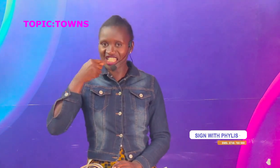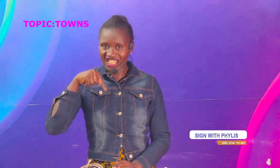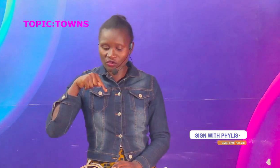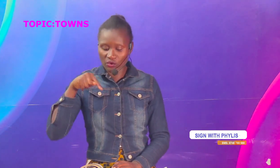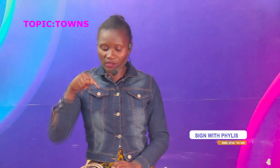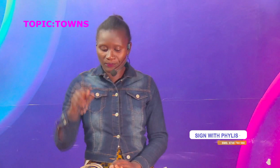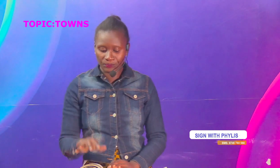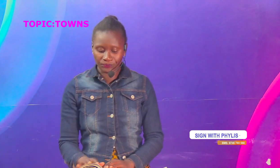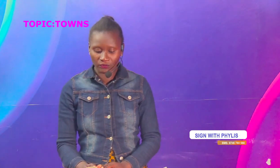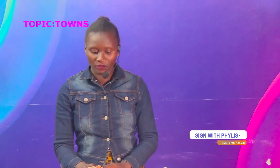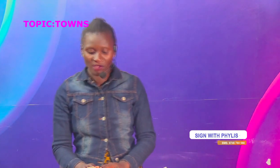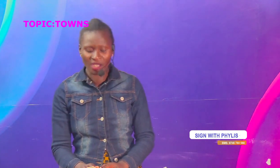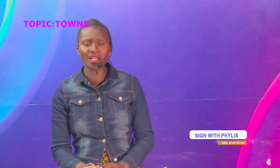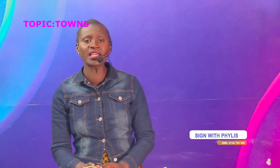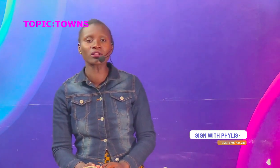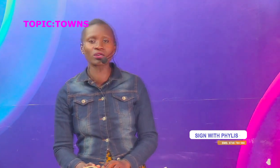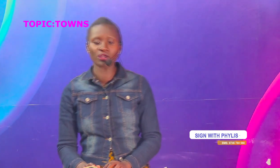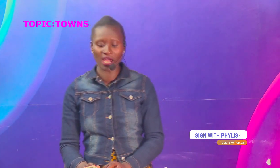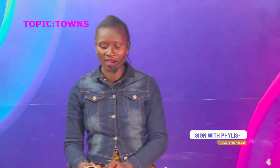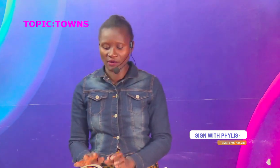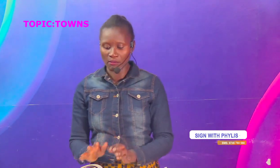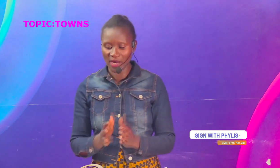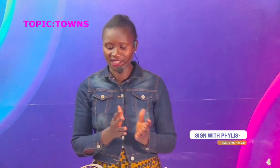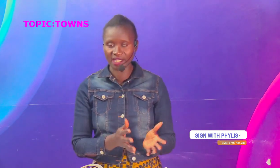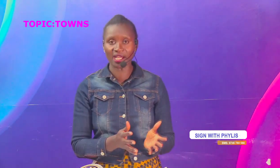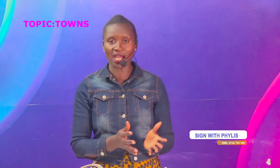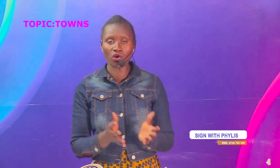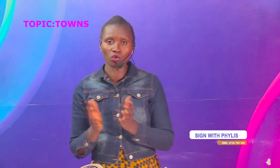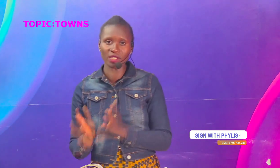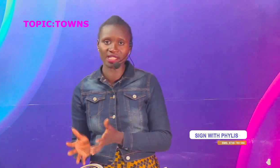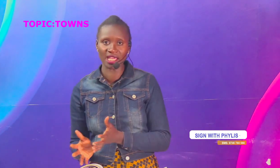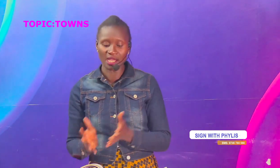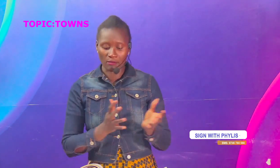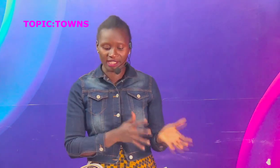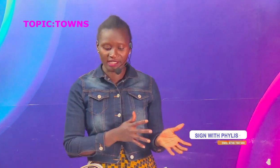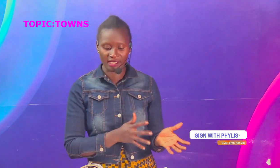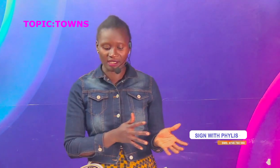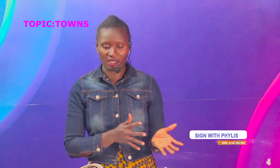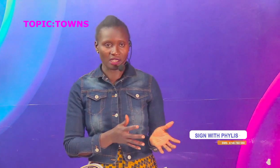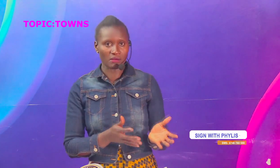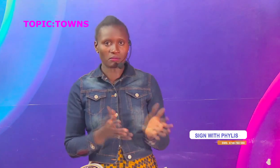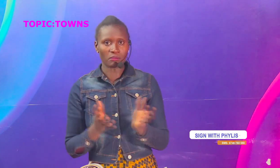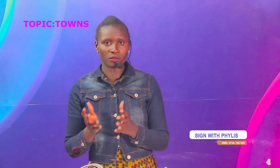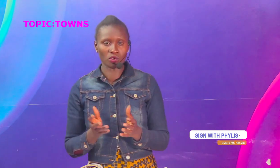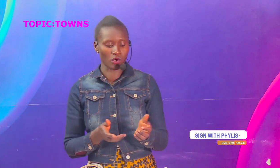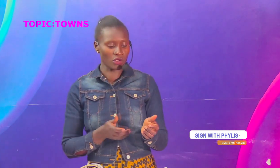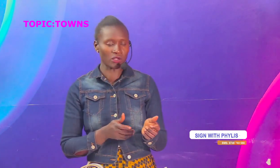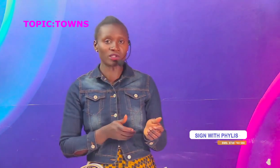Kitui. And then also have Mantera. How do we sign Mantera? So you are using this